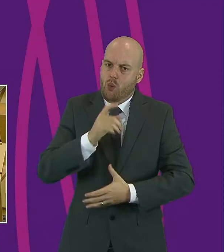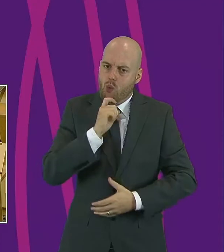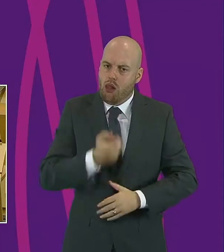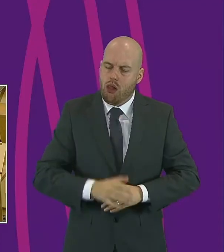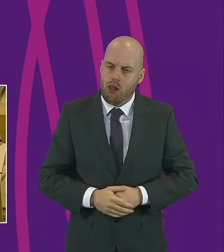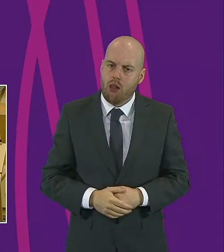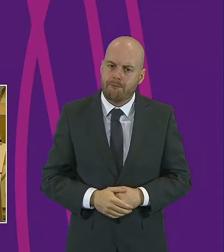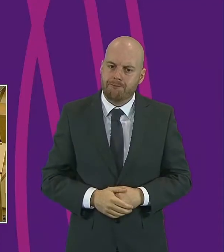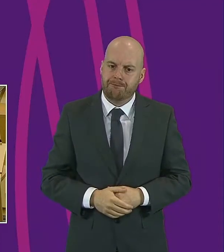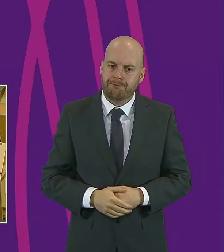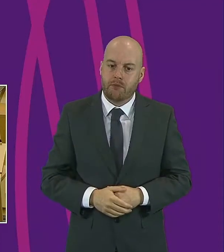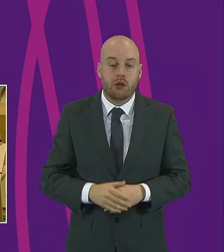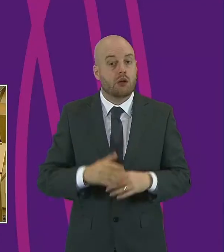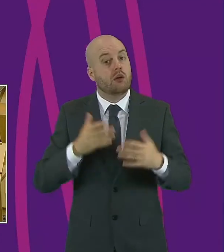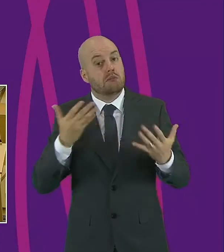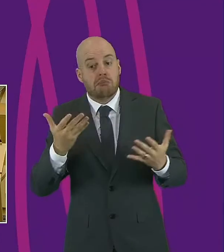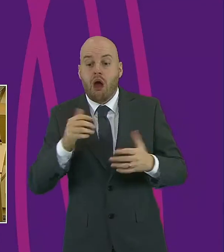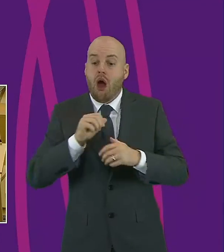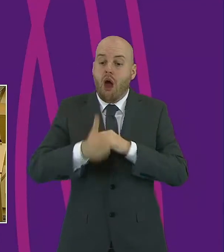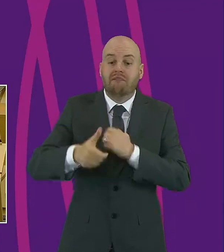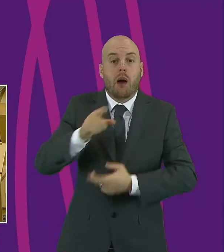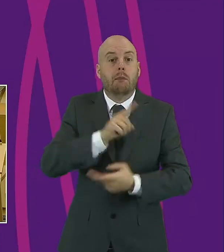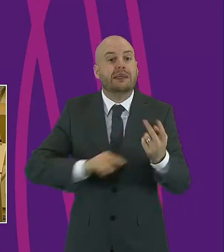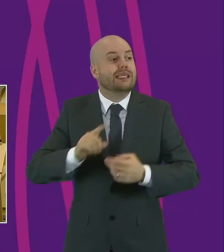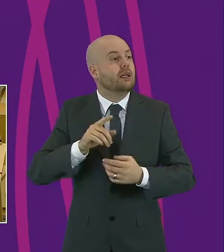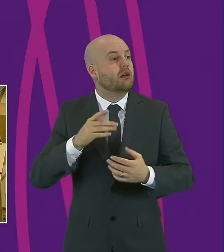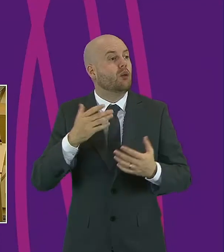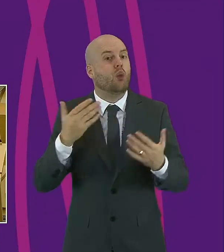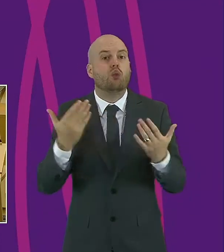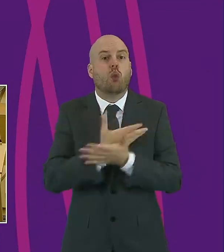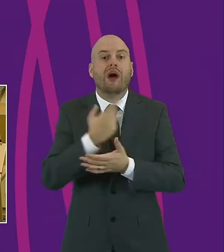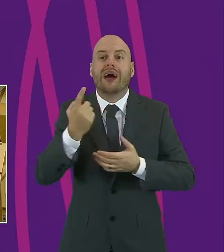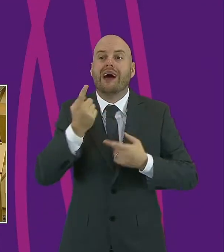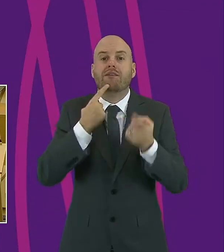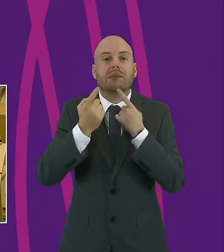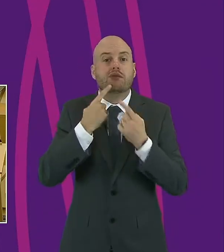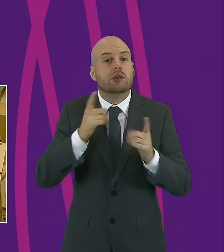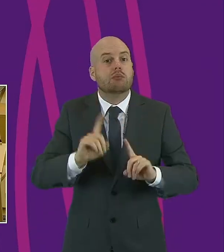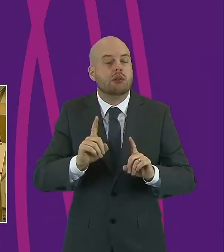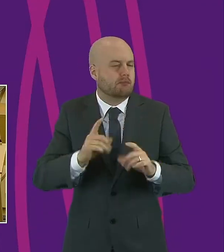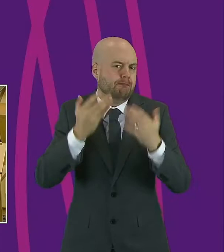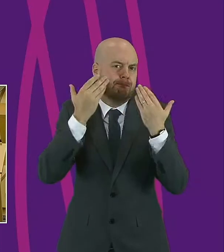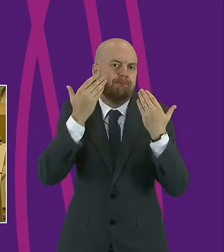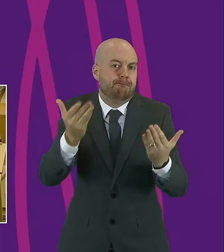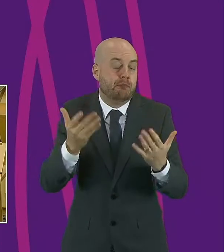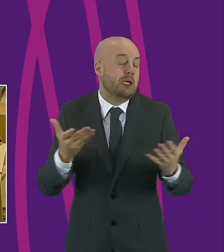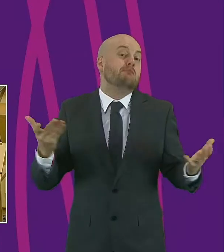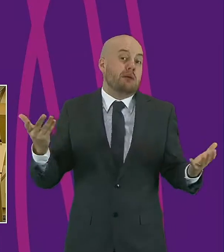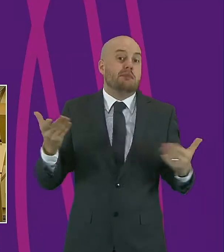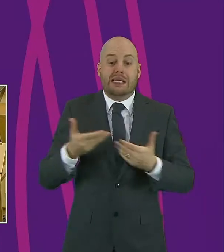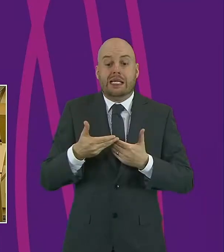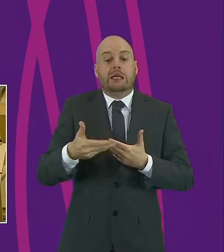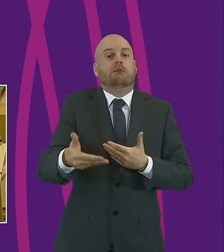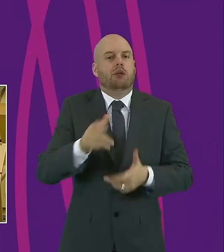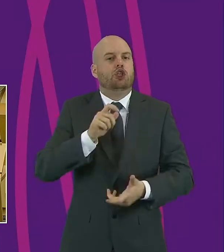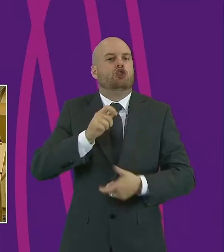be that is guidance that in the near future we do look to change in terms of the role of face coverings within schools. None